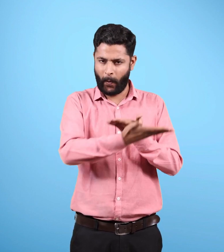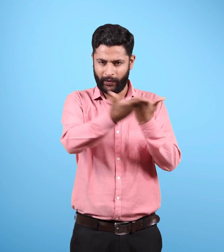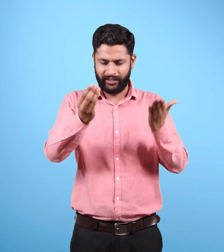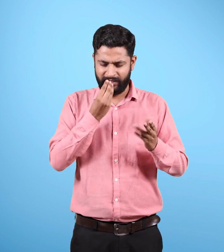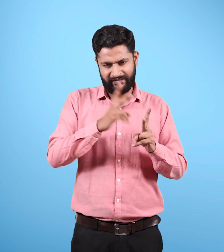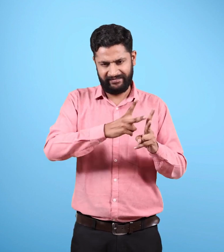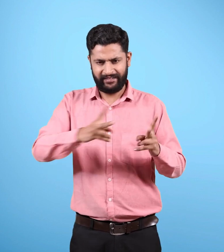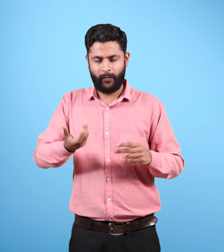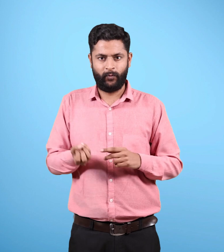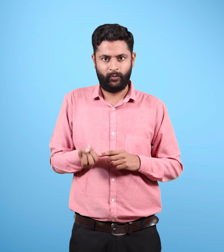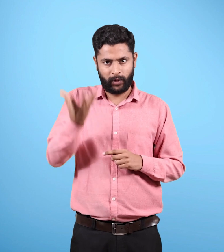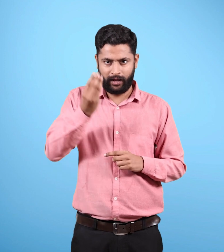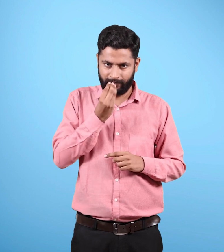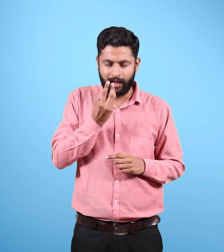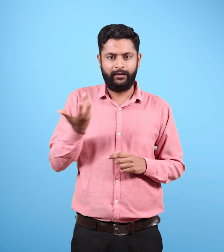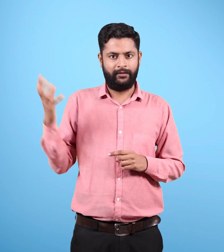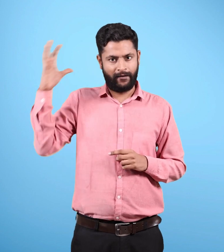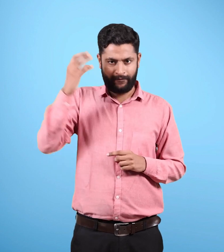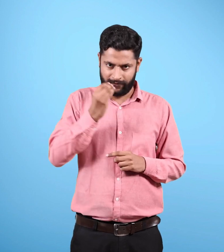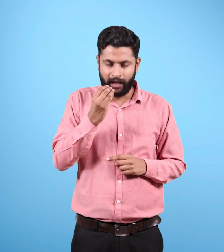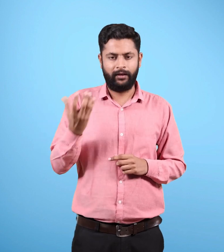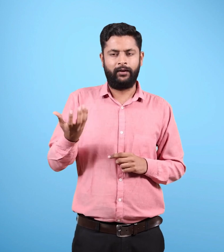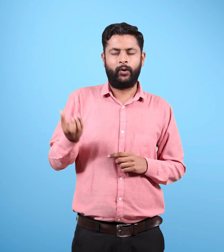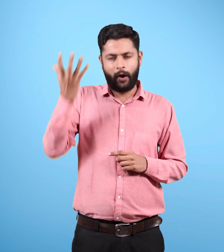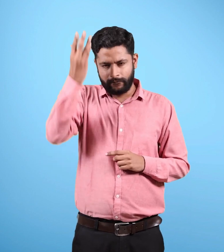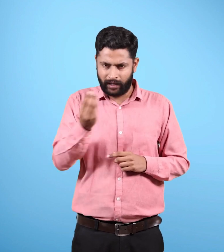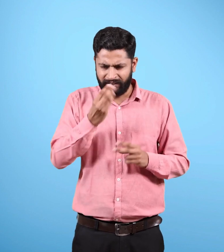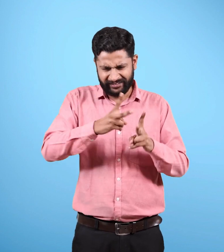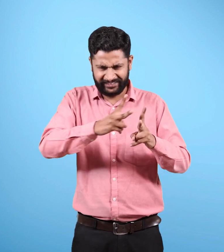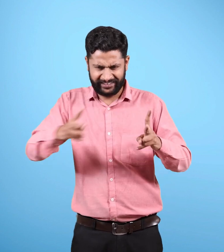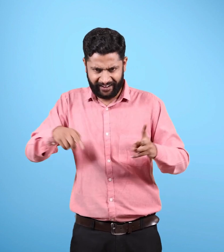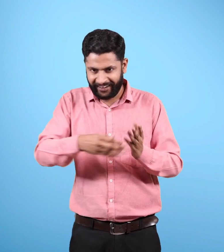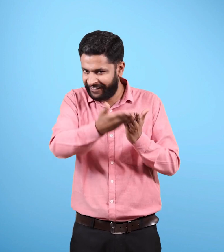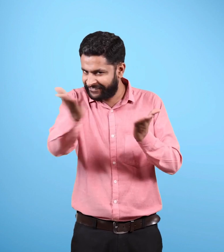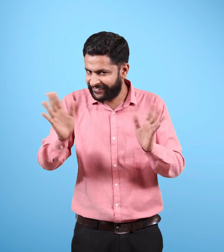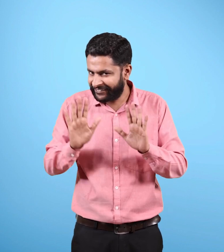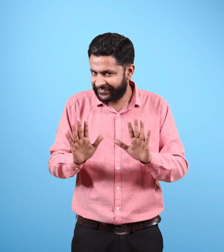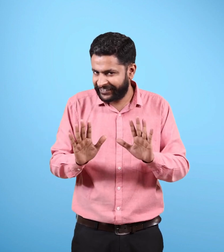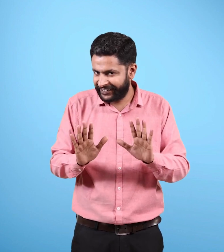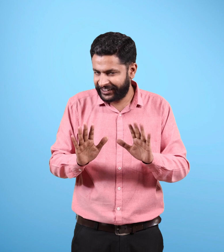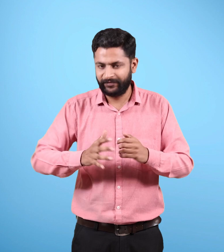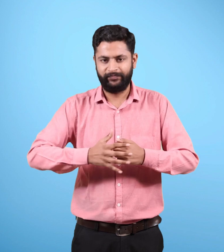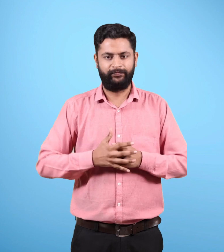We all eat different kinds of food at different times, isn't it?